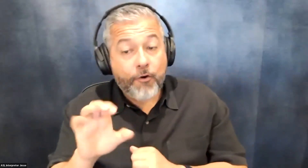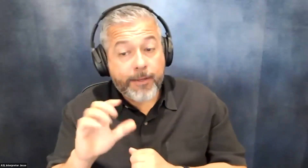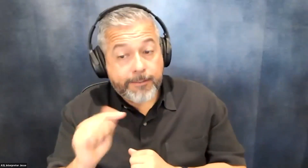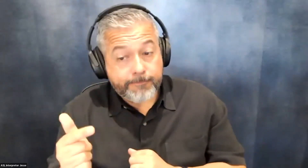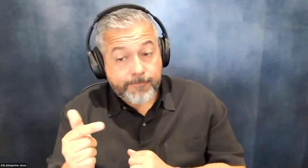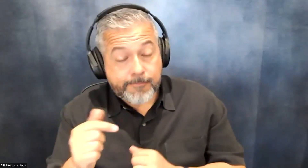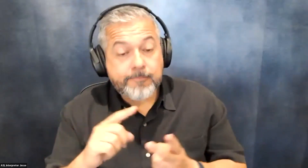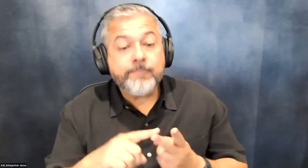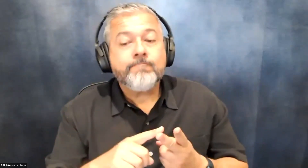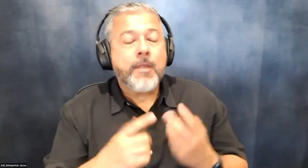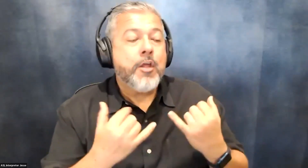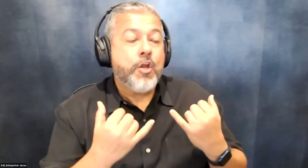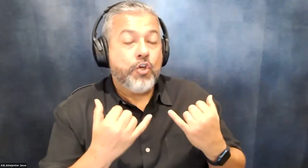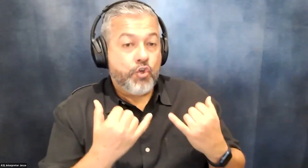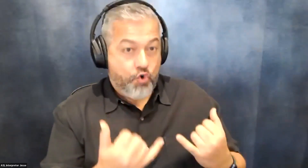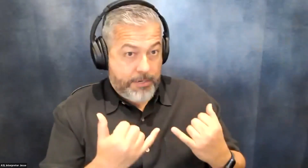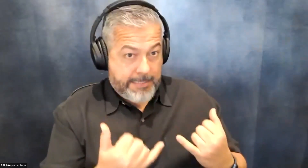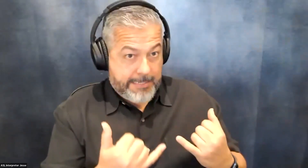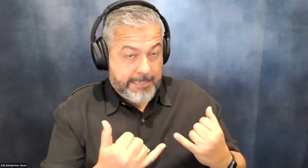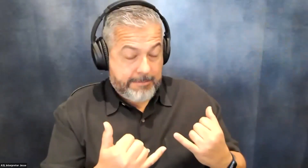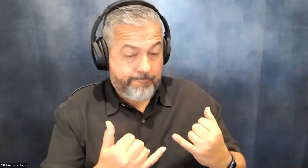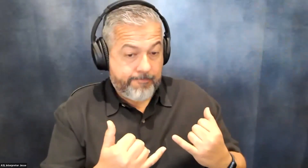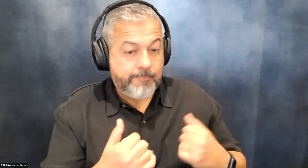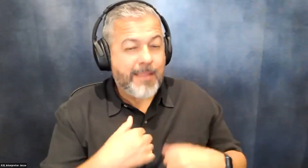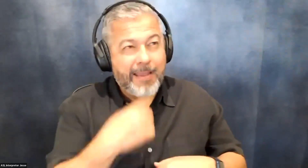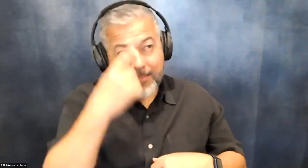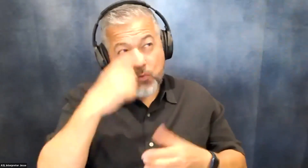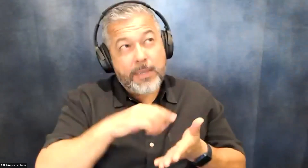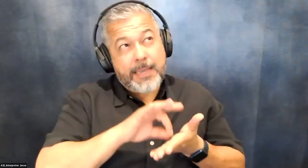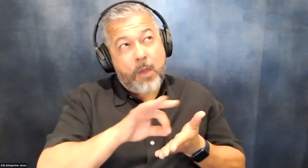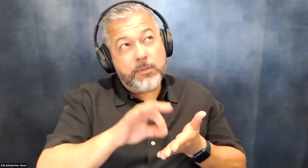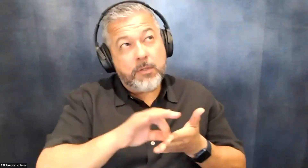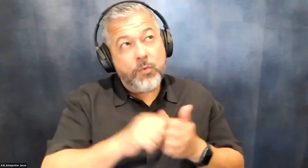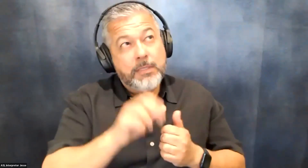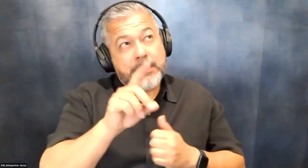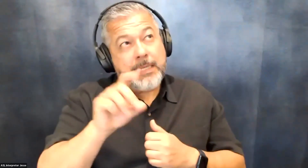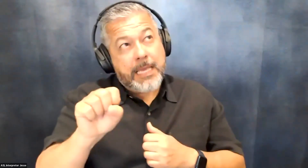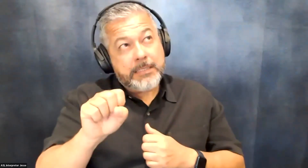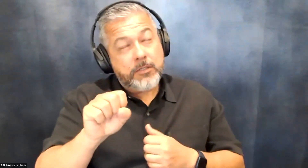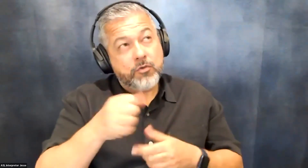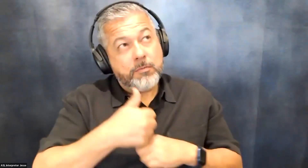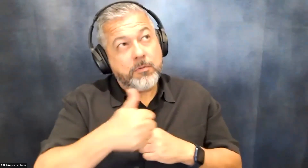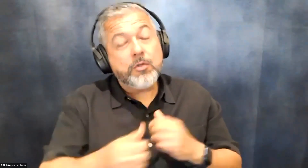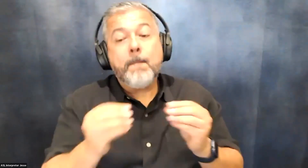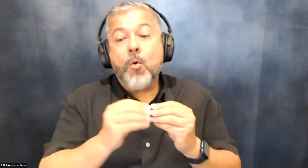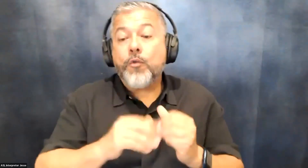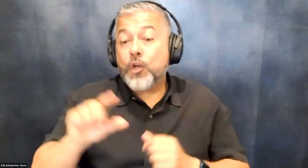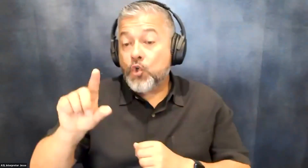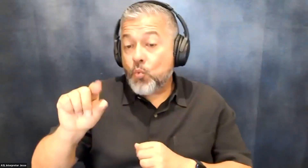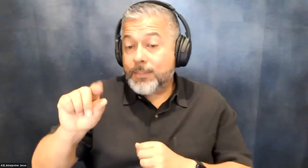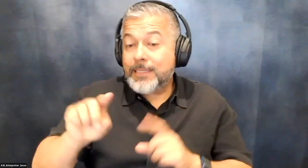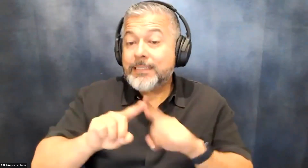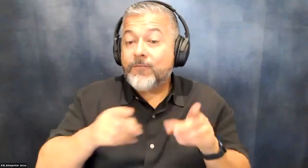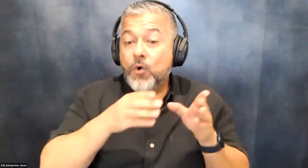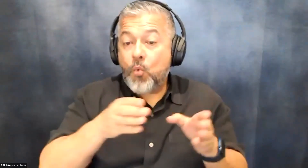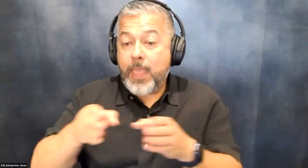So, currently there's, I think we counted when I was working with DDS on transportation, there's like over 20 different ways